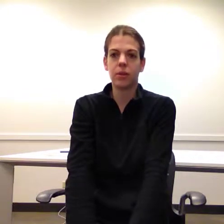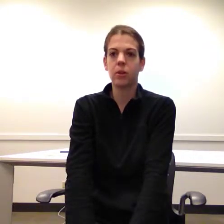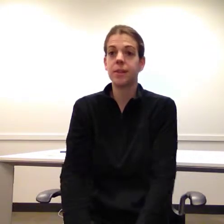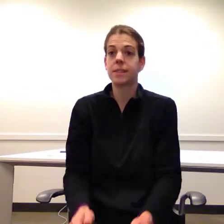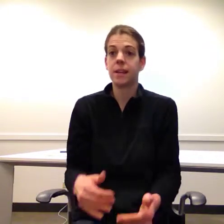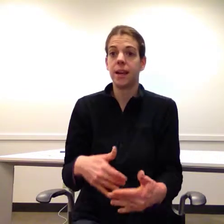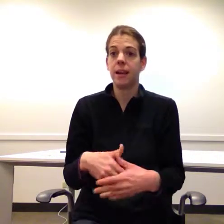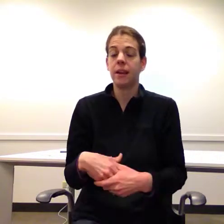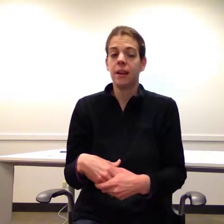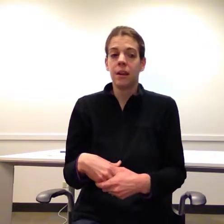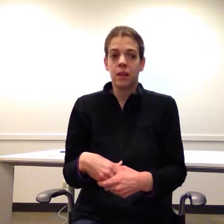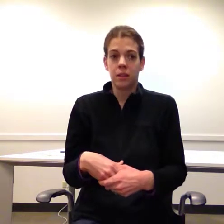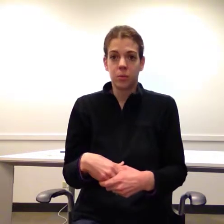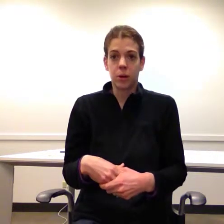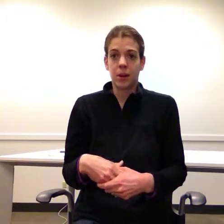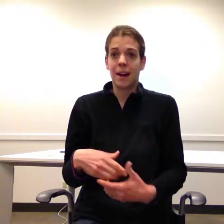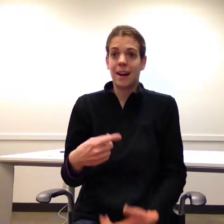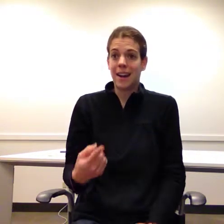you're going to say the word I,